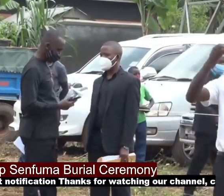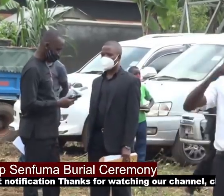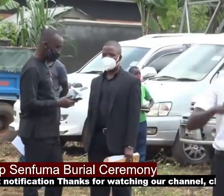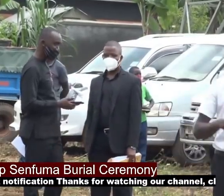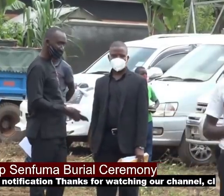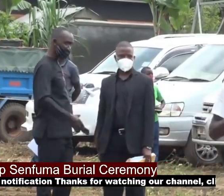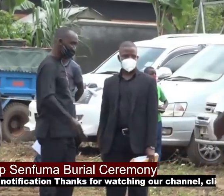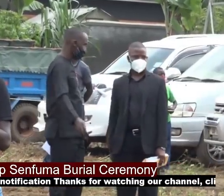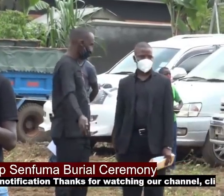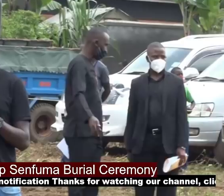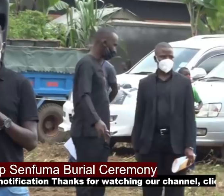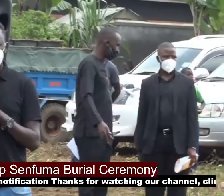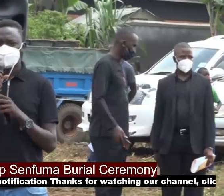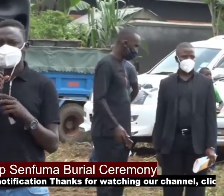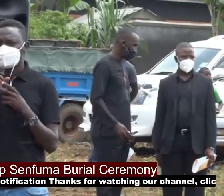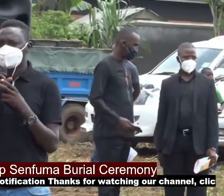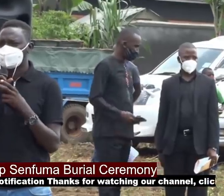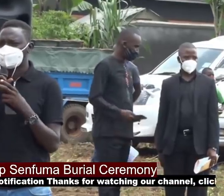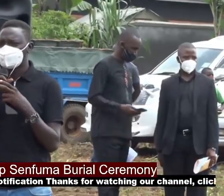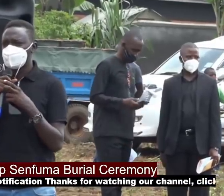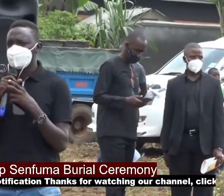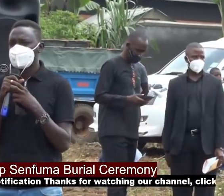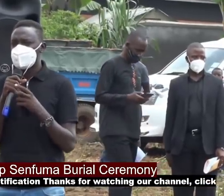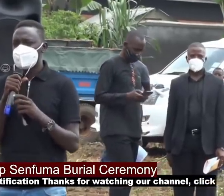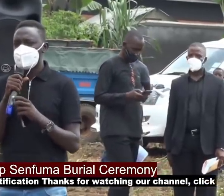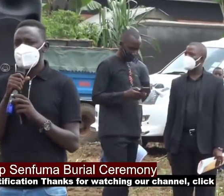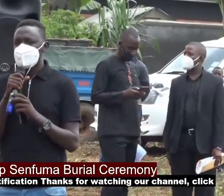Sali mulokole. I was not born again.